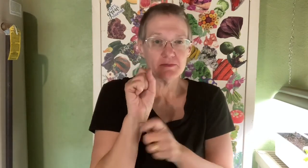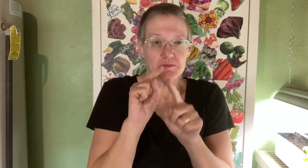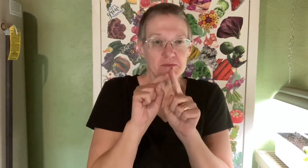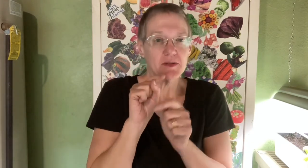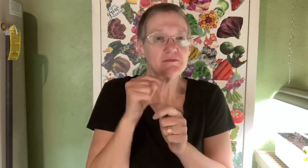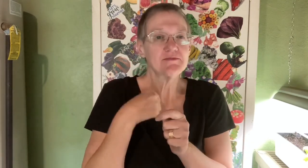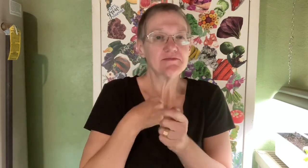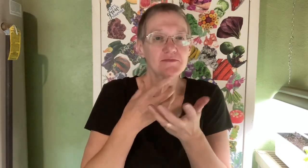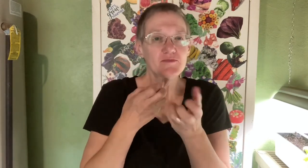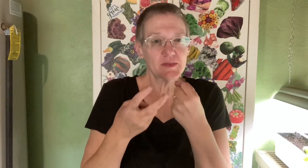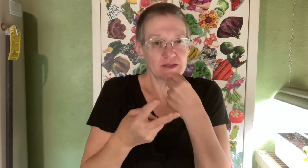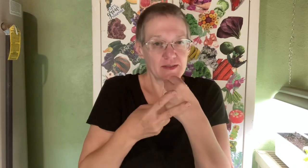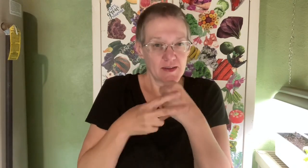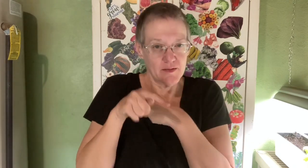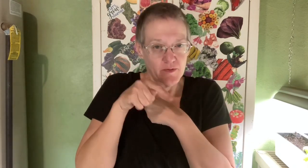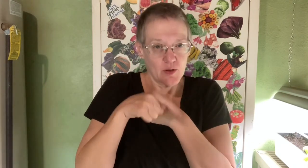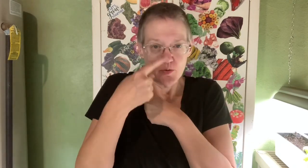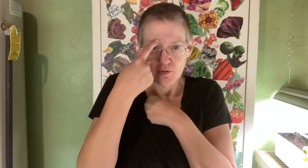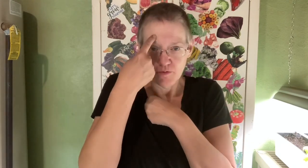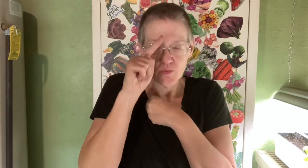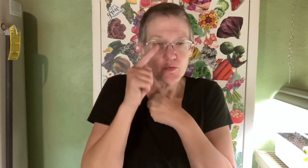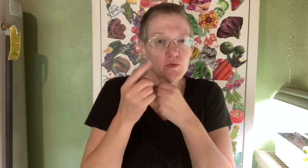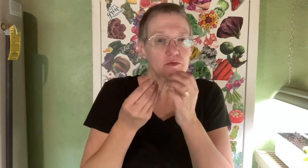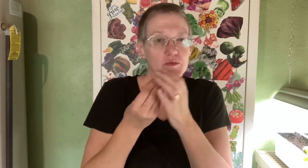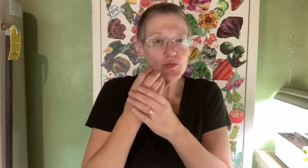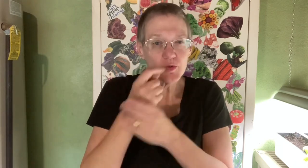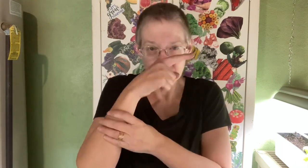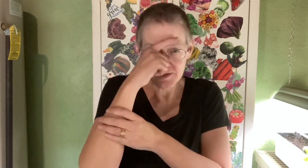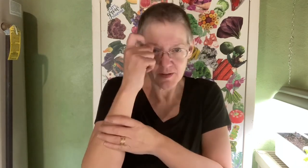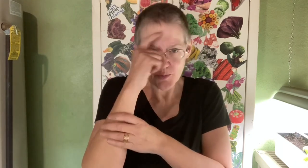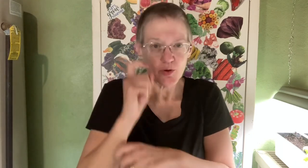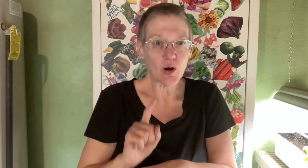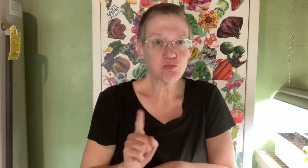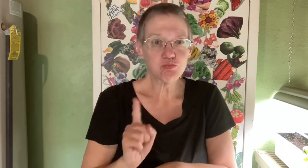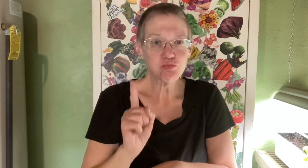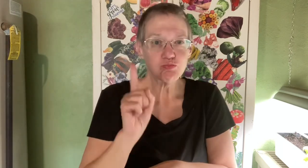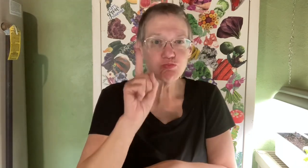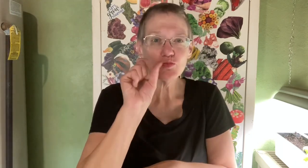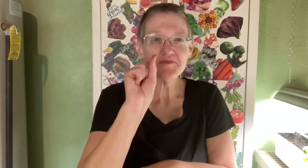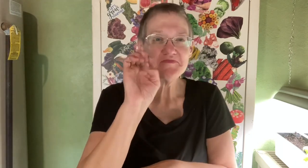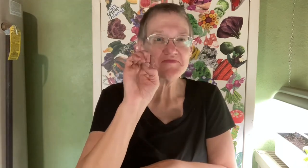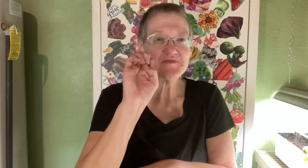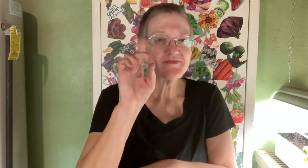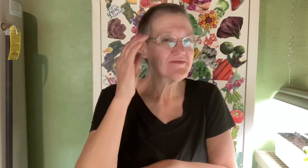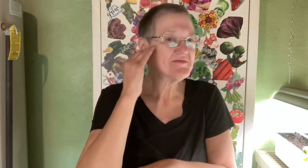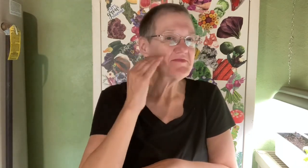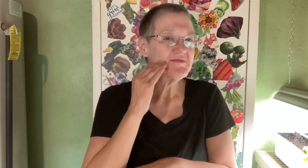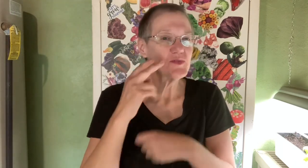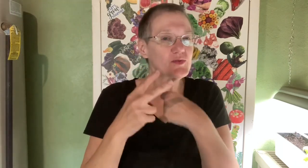few beets, but I'm saving those to go to seed in the spring and summer.